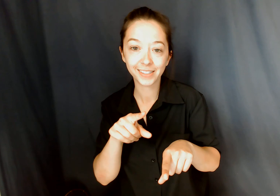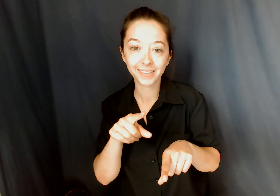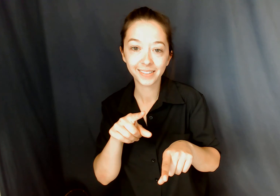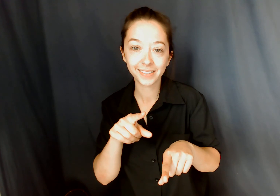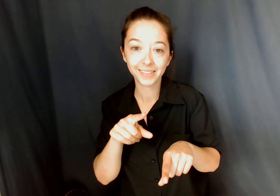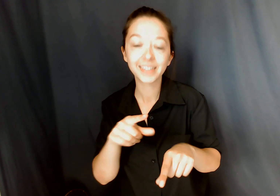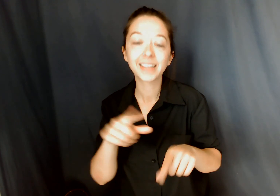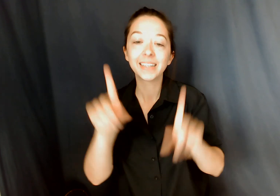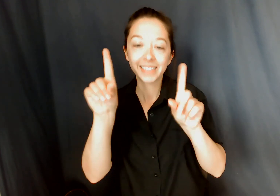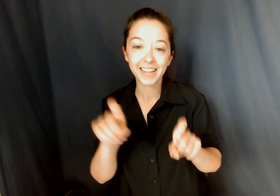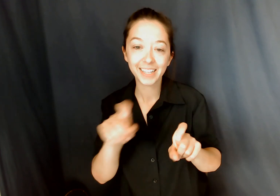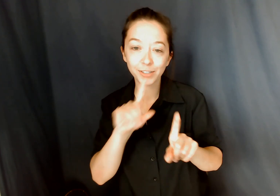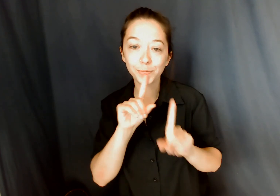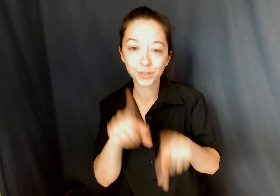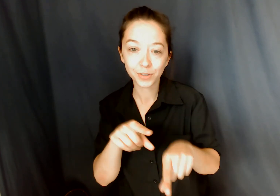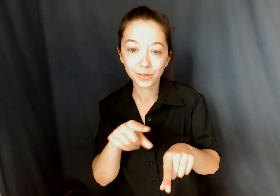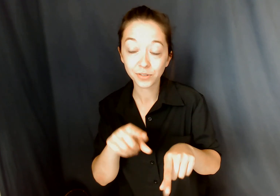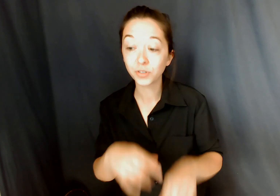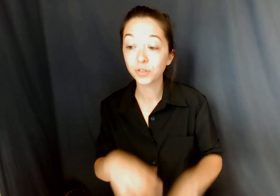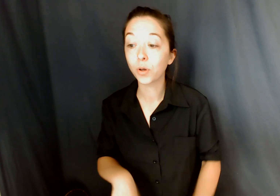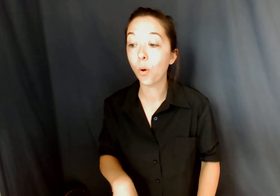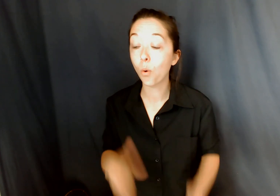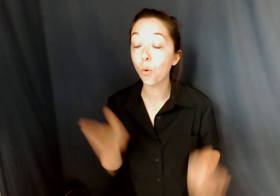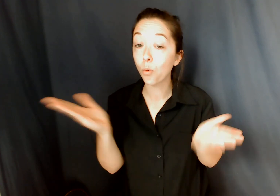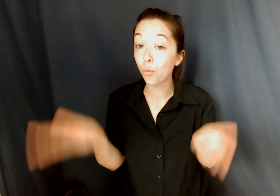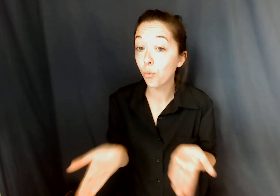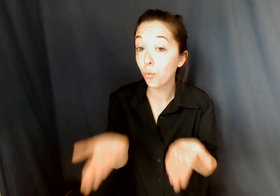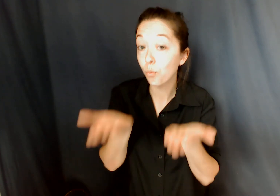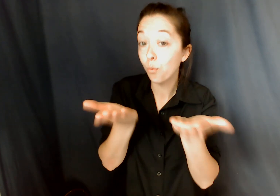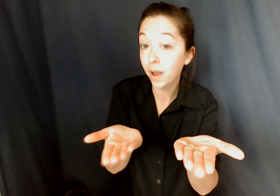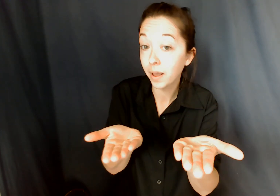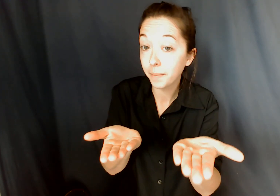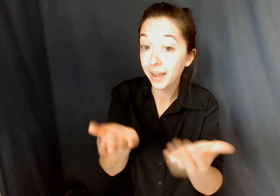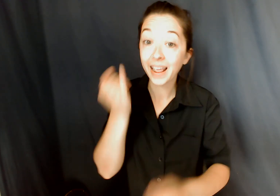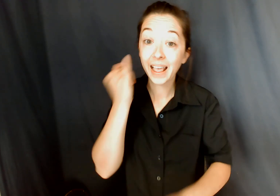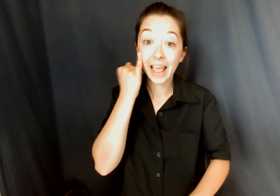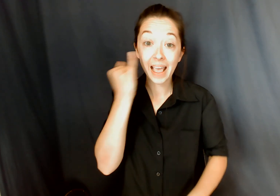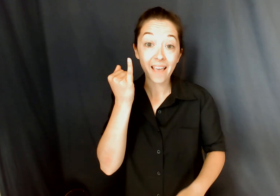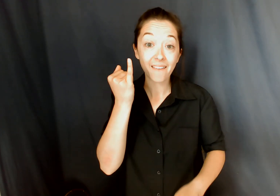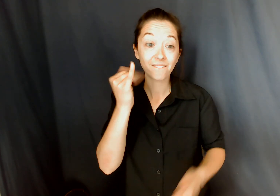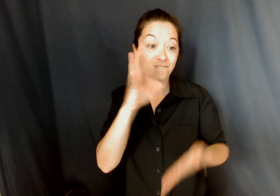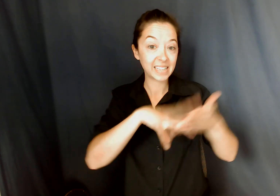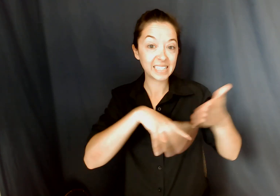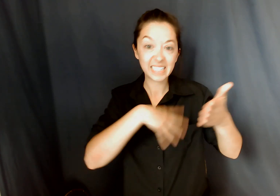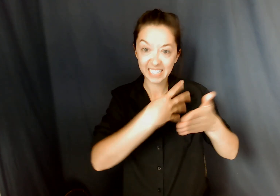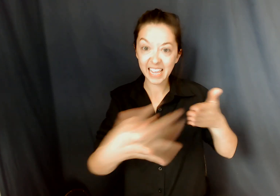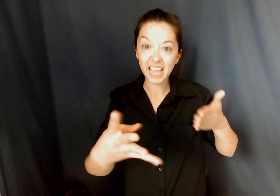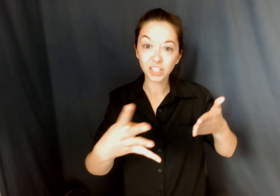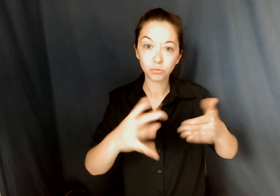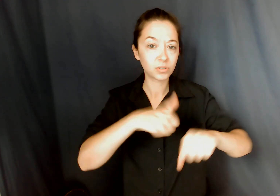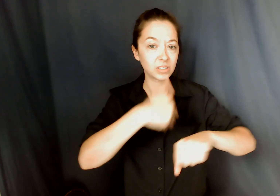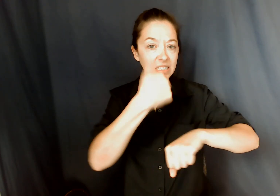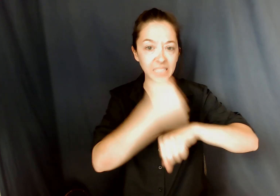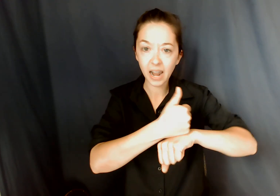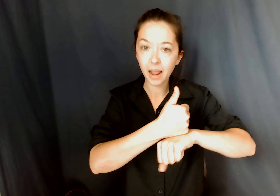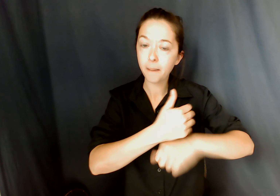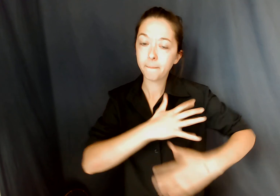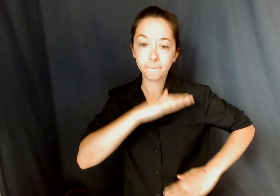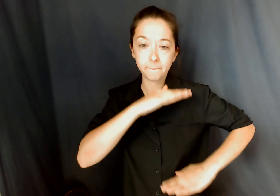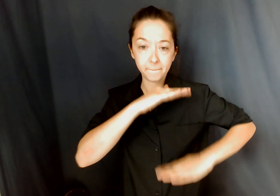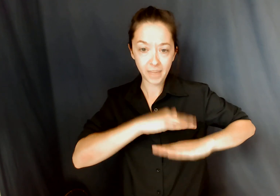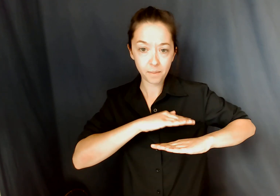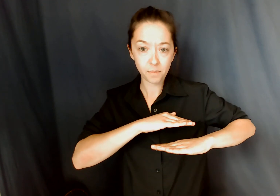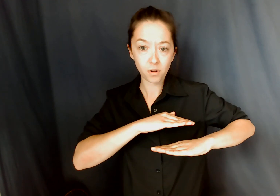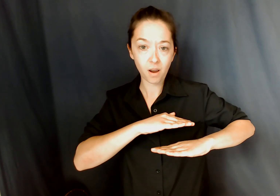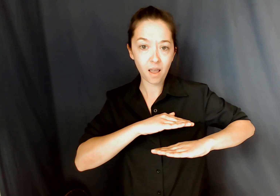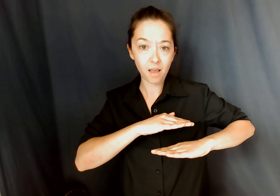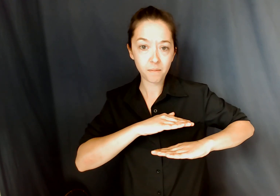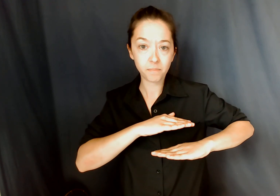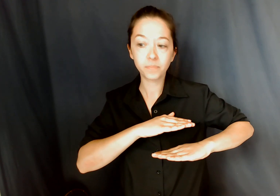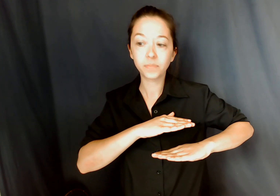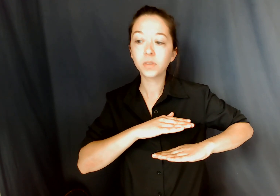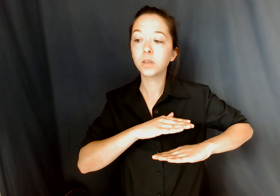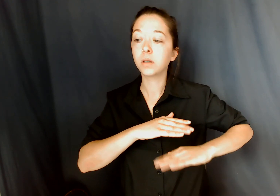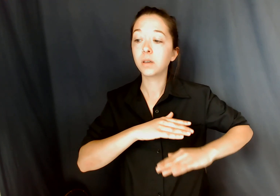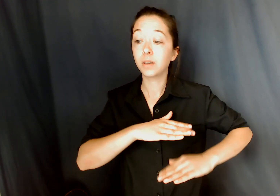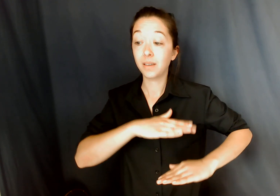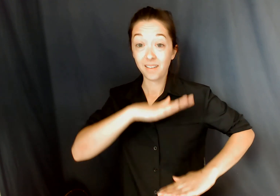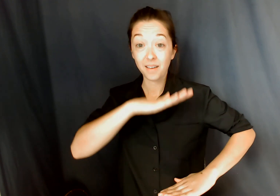regular mammogram, do so before you get a vaccine. If you have received a COVID-19 vaccine, the recommendation is to